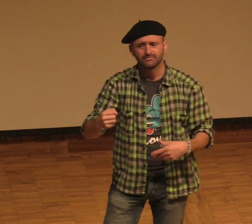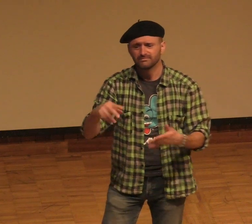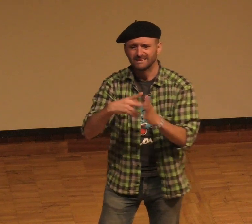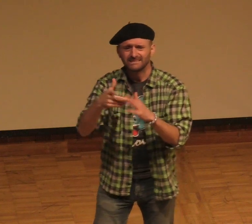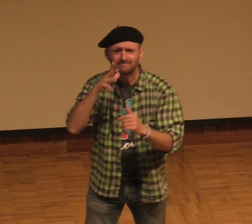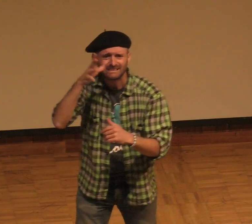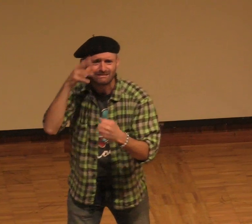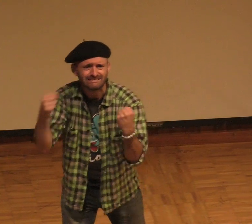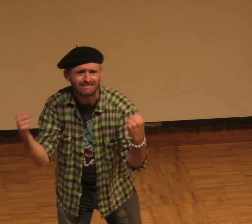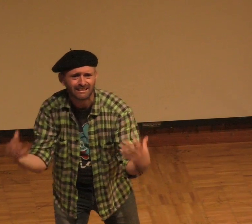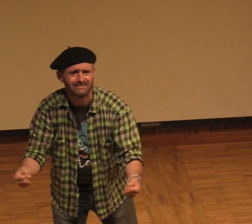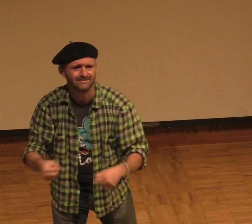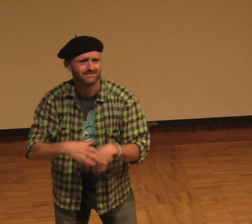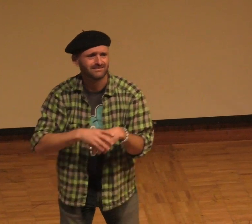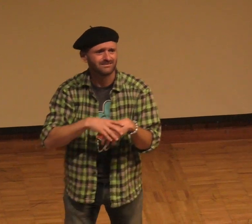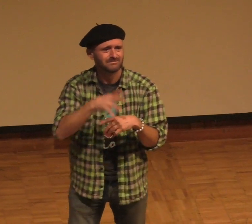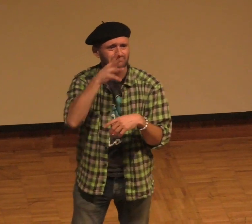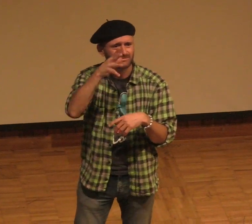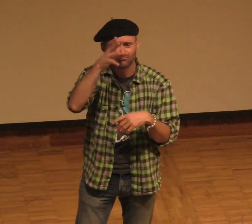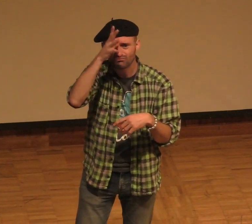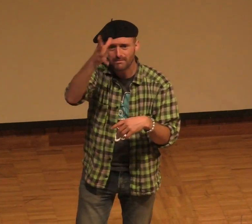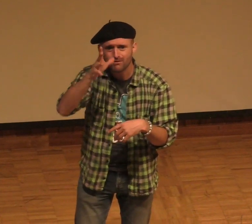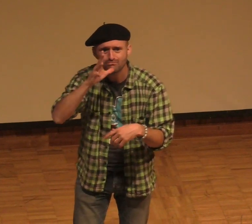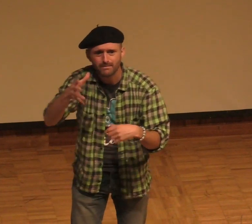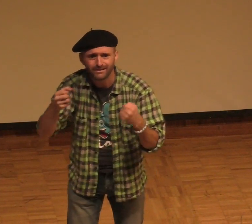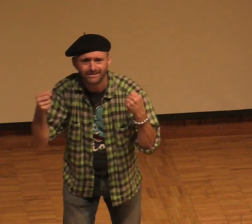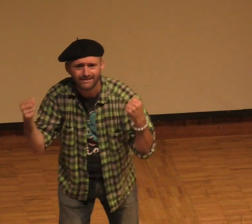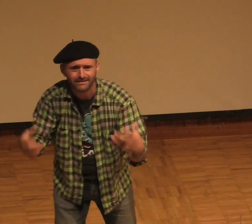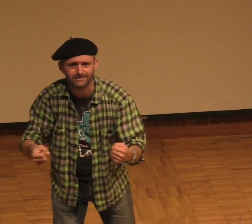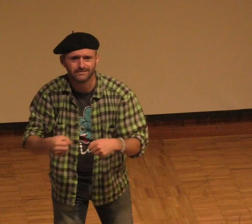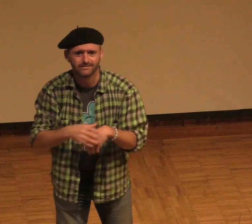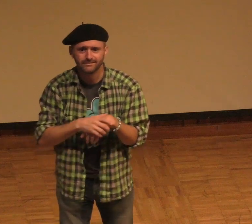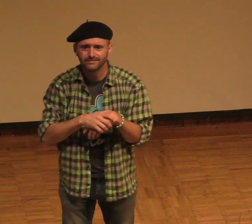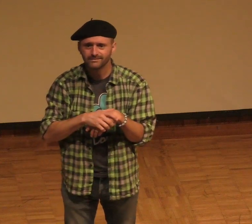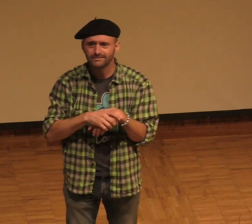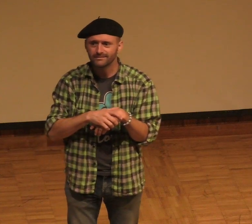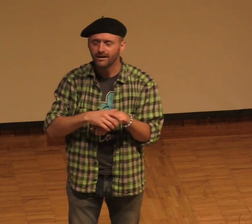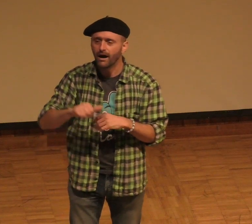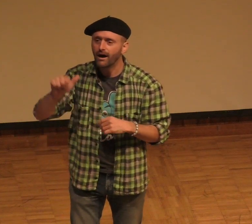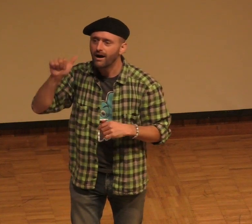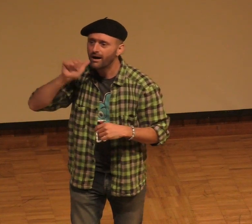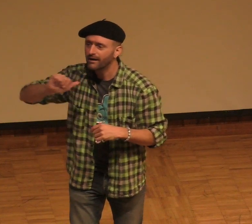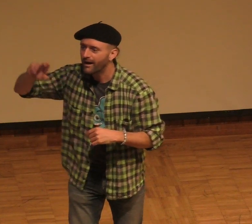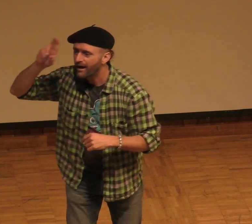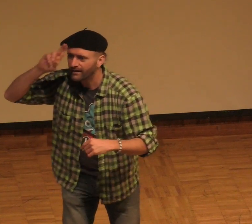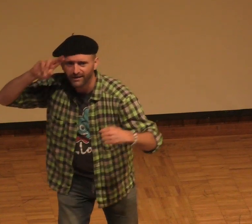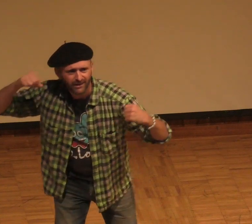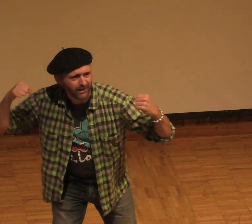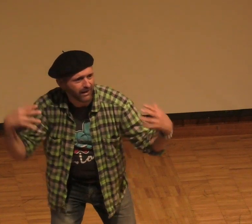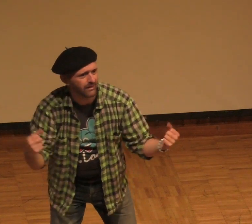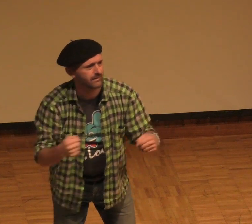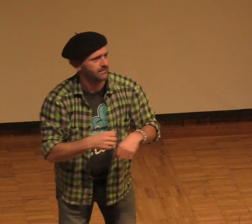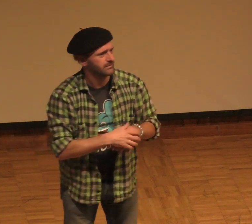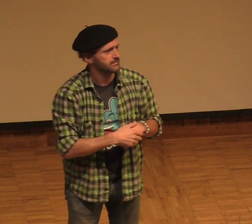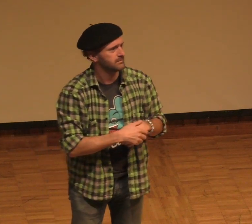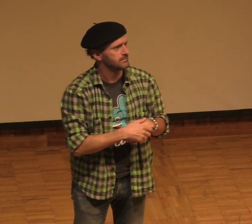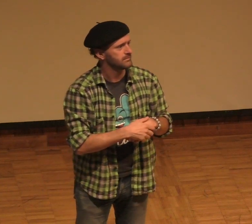been using ASL, people whose parents signed fluently, grandparents signed fluently, were in this group. They had aunts and